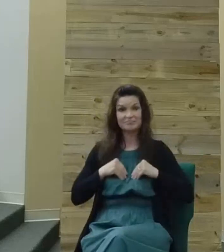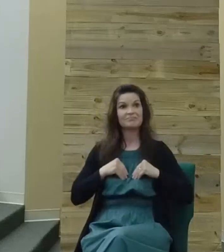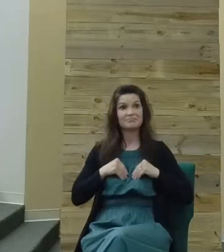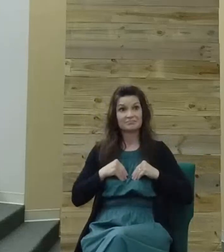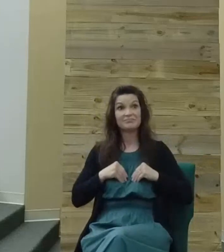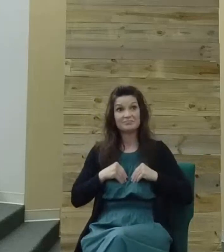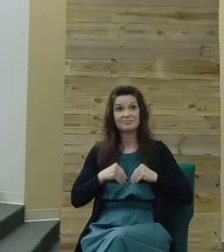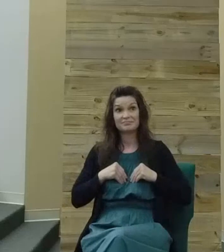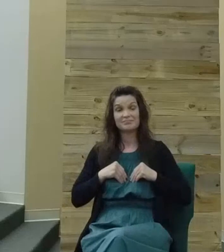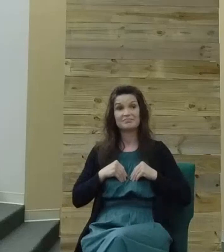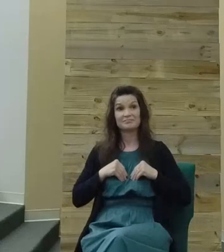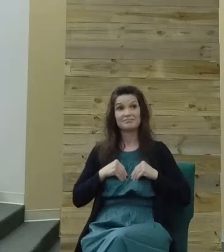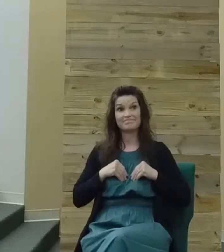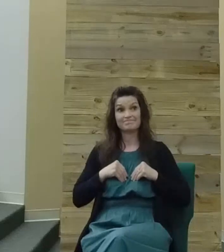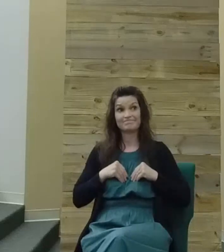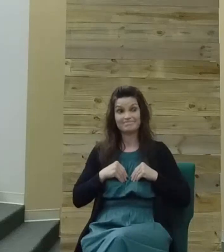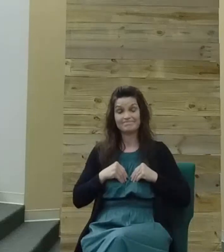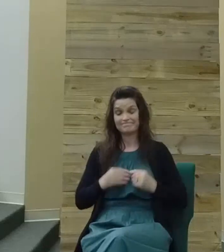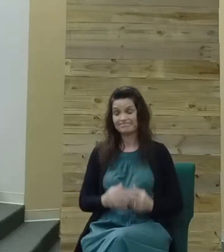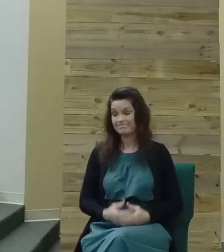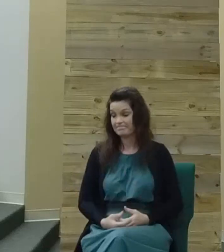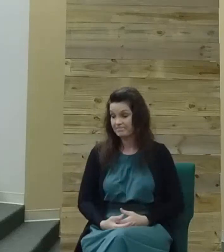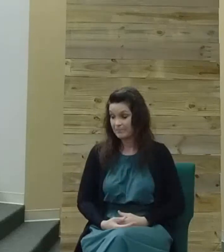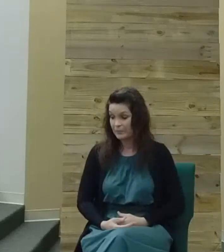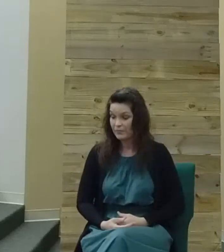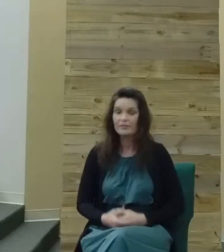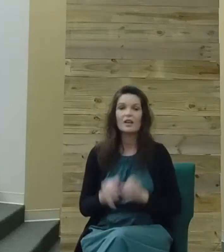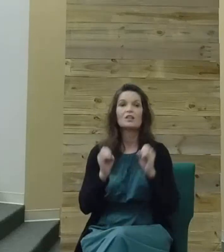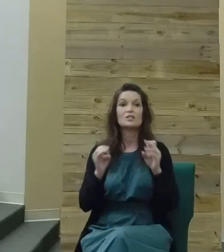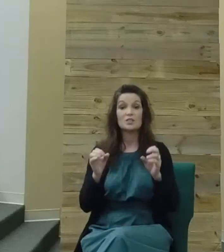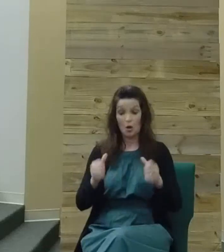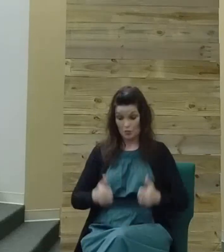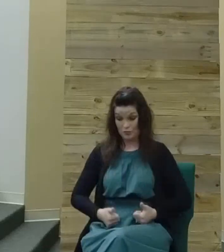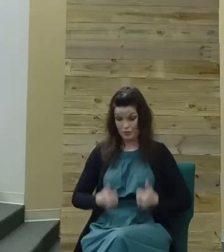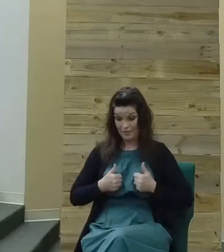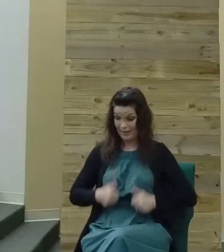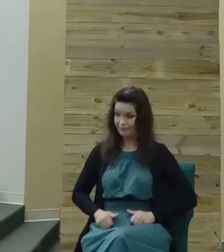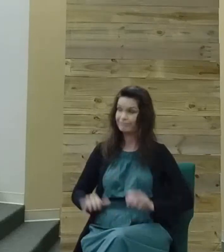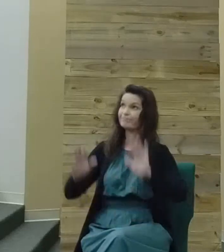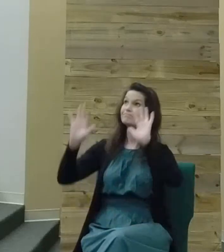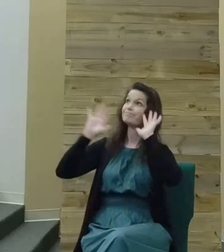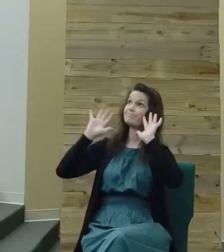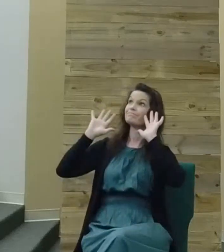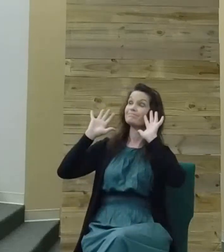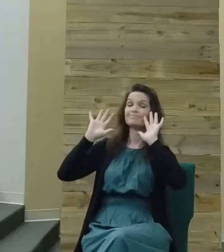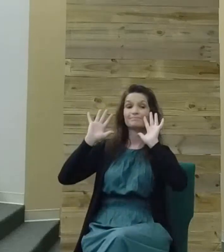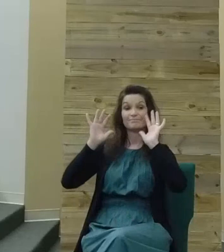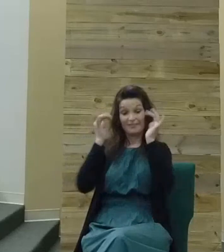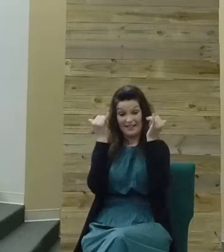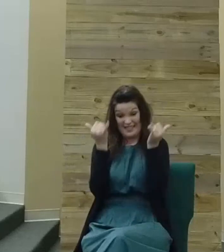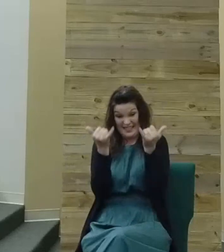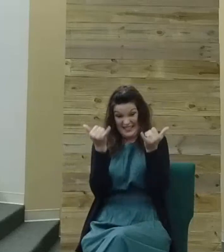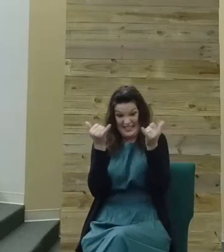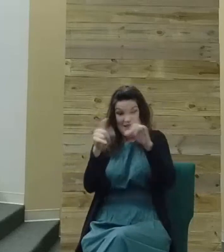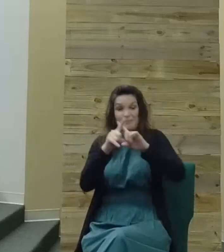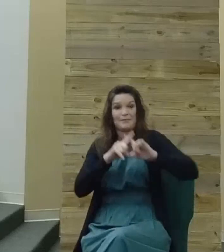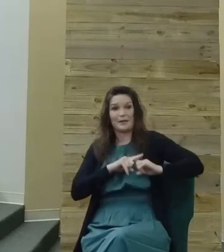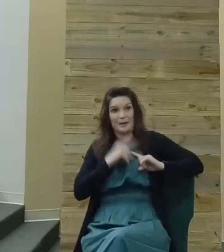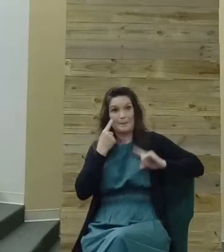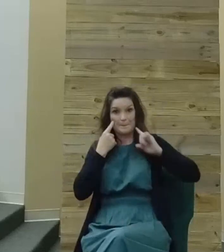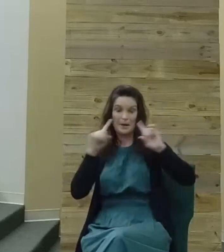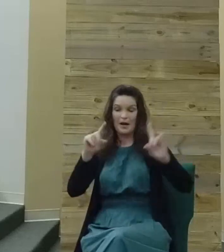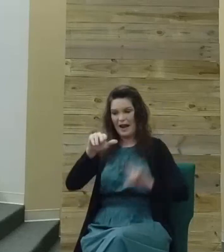reconciled to Christ than today. So surrender your life to Christ now. Let today be the